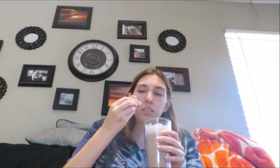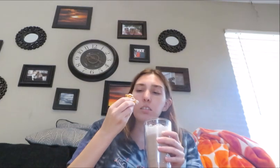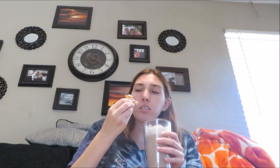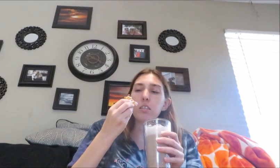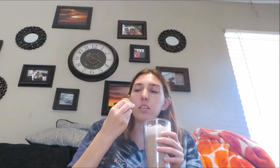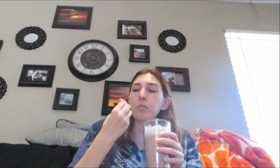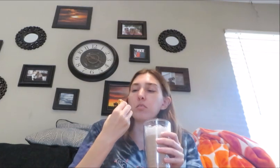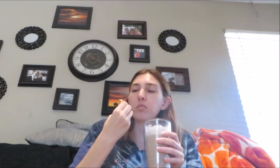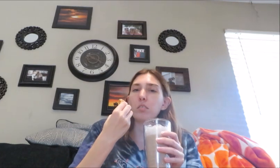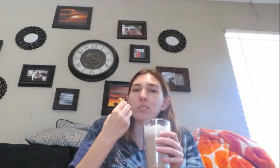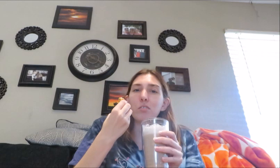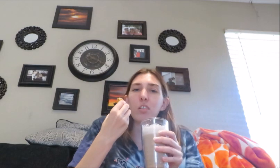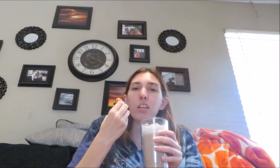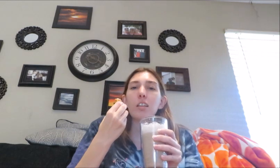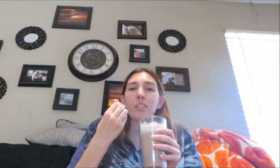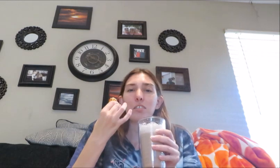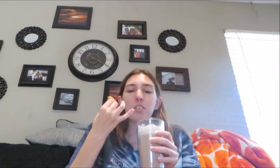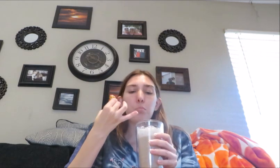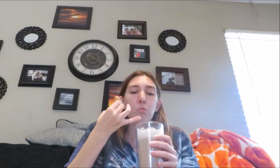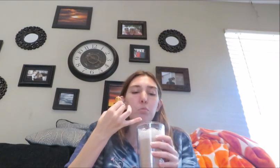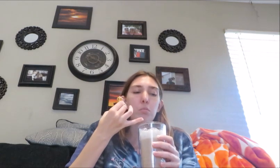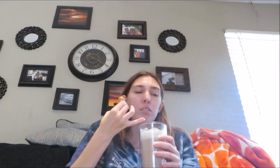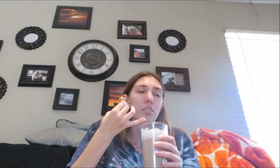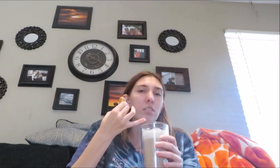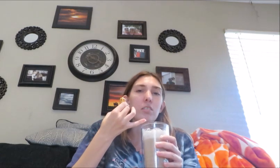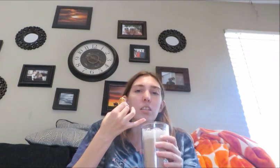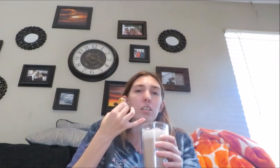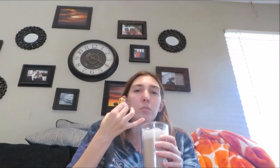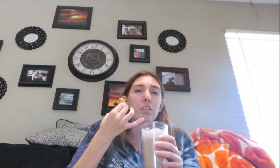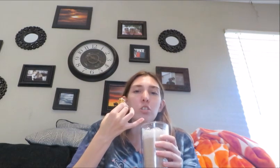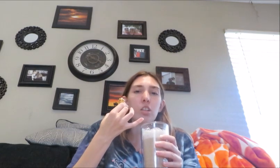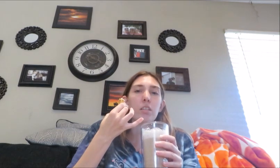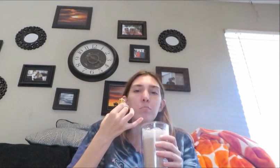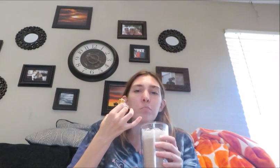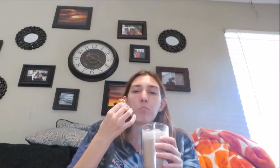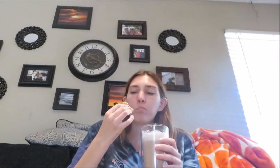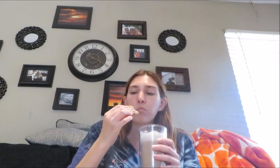This isn't letting me, because I put whipped cream on here, it's not letting me get the chai.